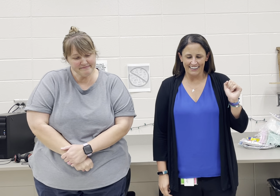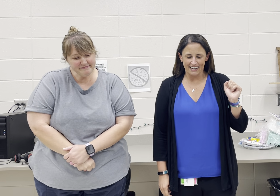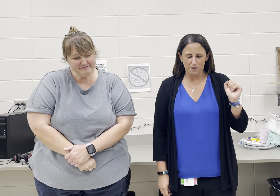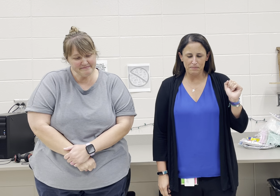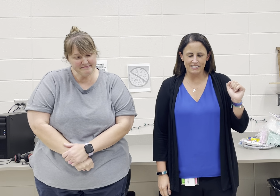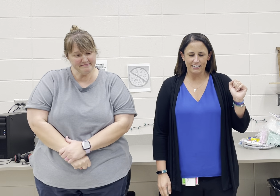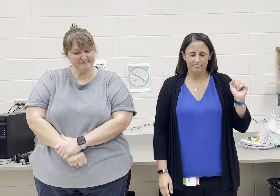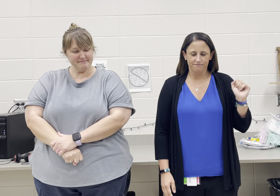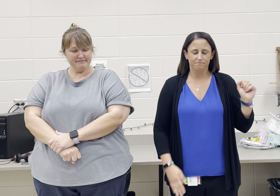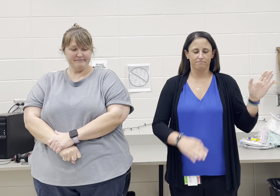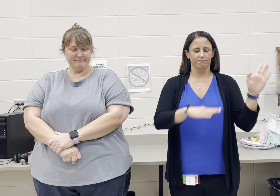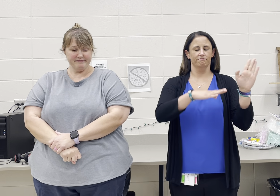Busy.